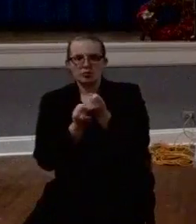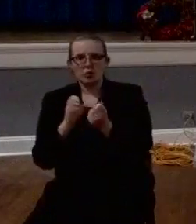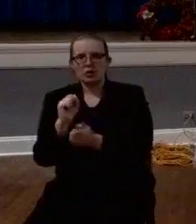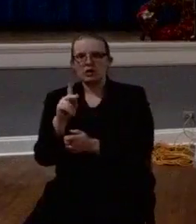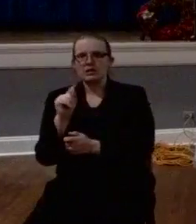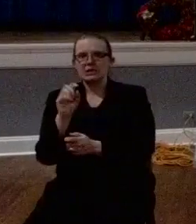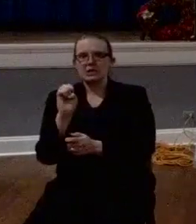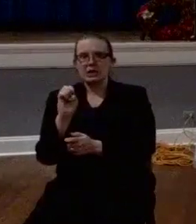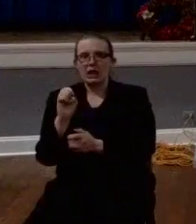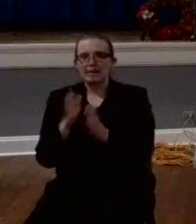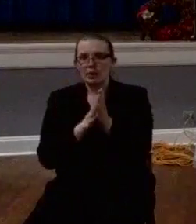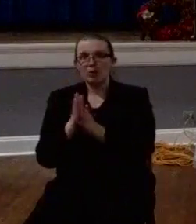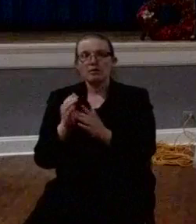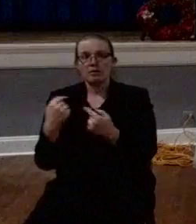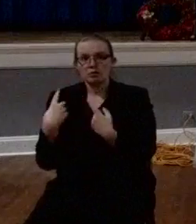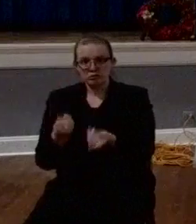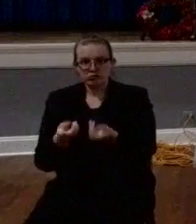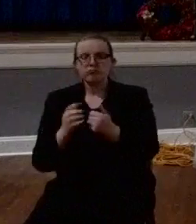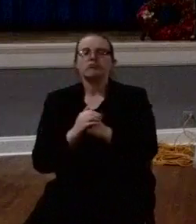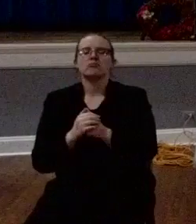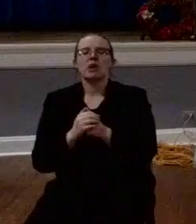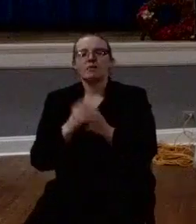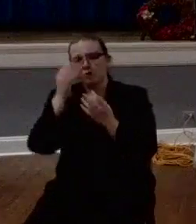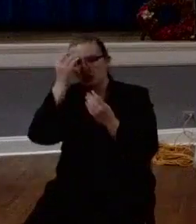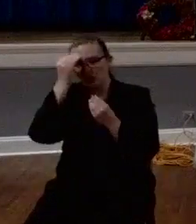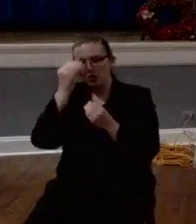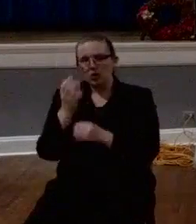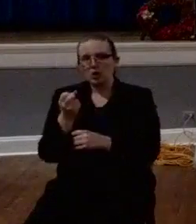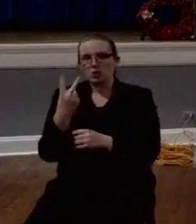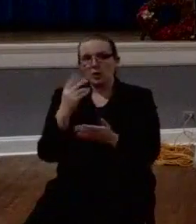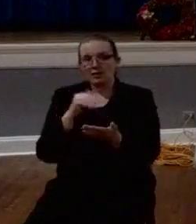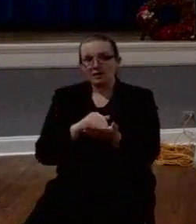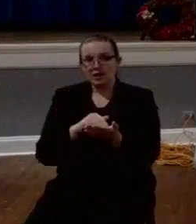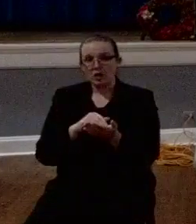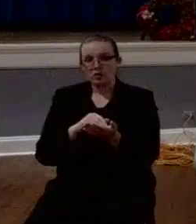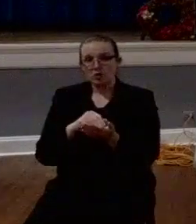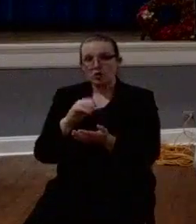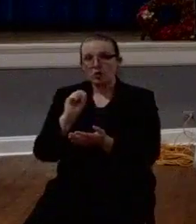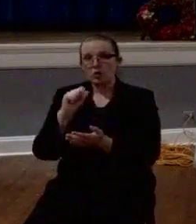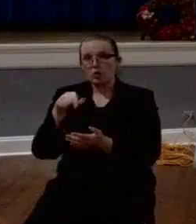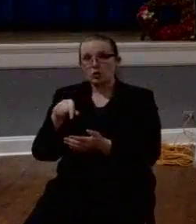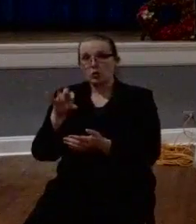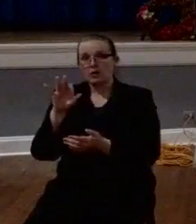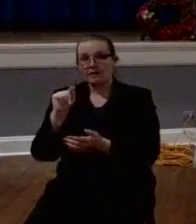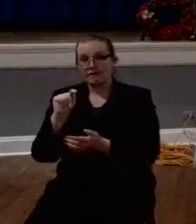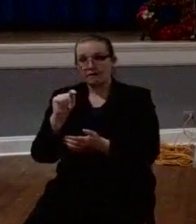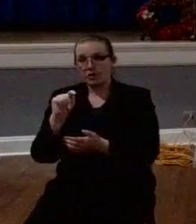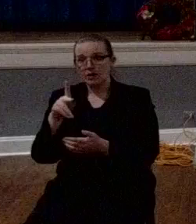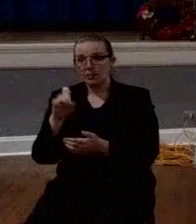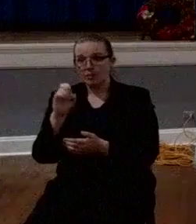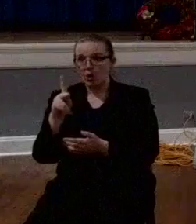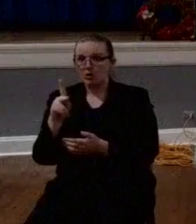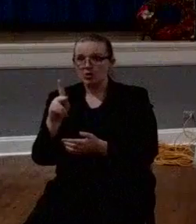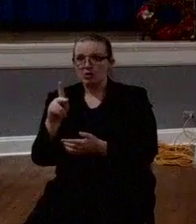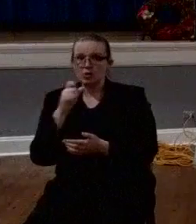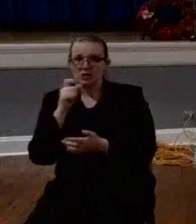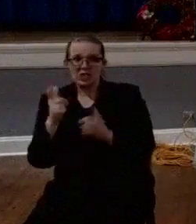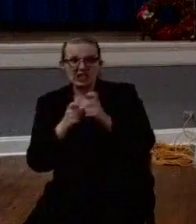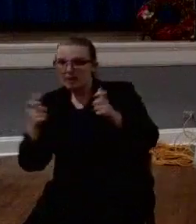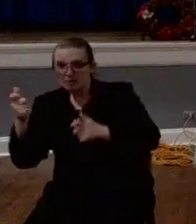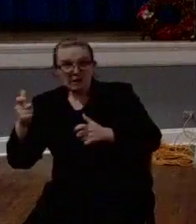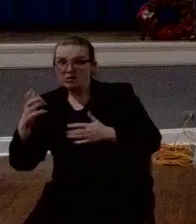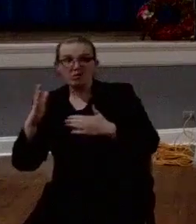I'm wondering whether you consider a 12,000 square foot park, which has been discussed this evening, which is no larger than